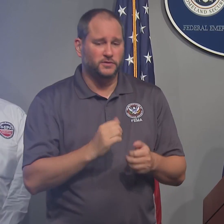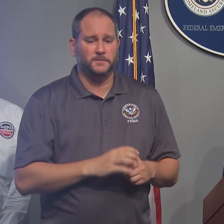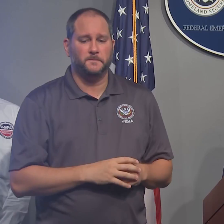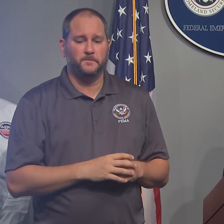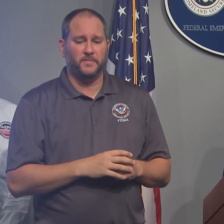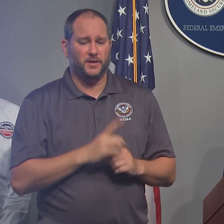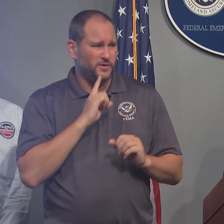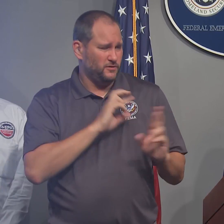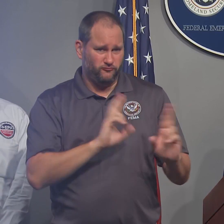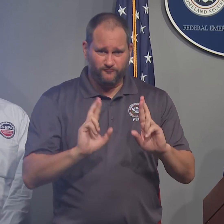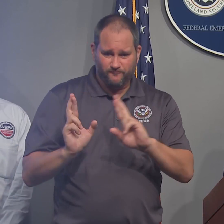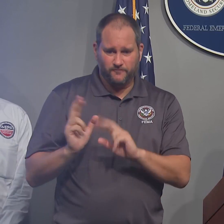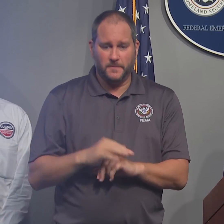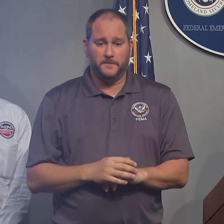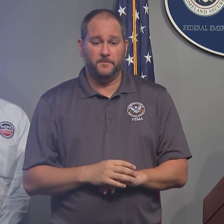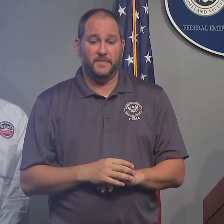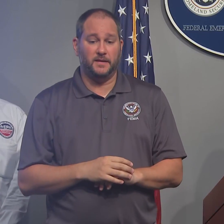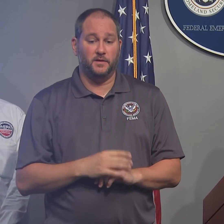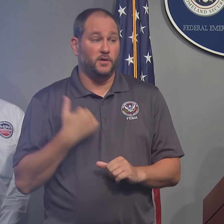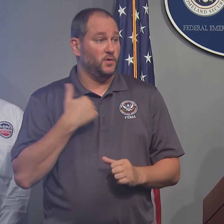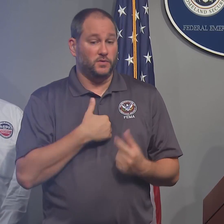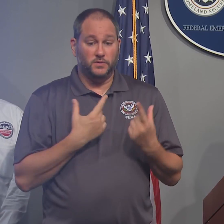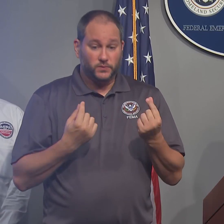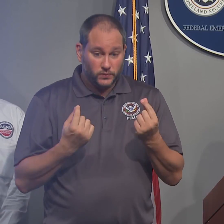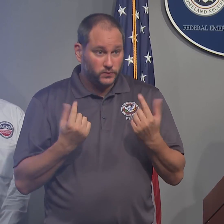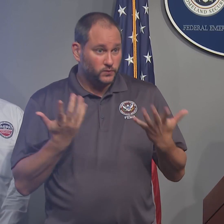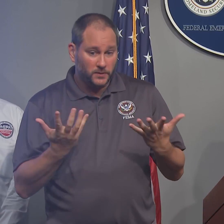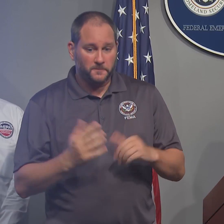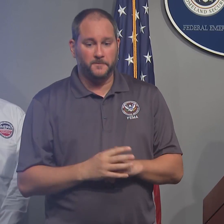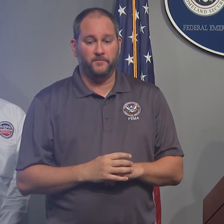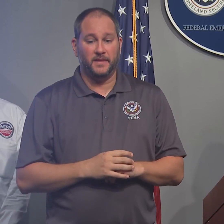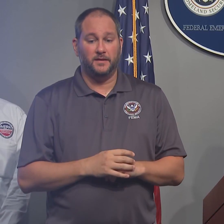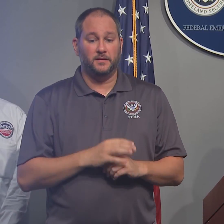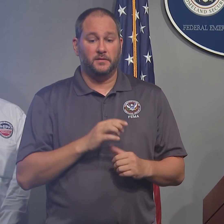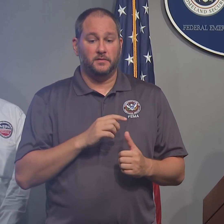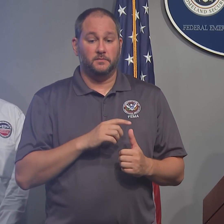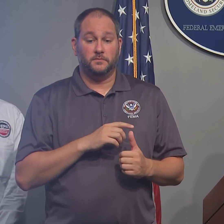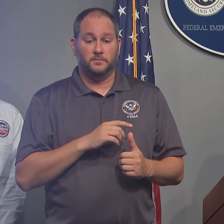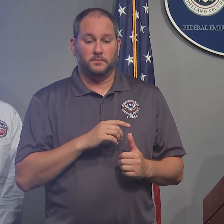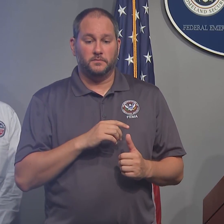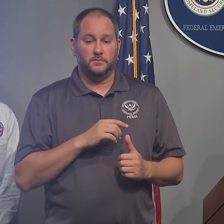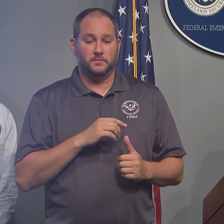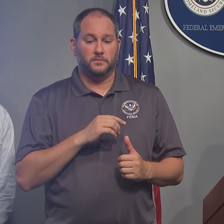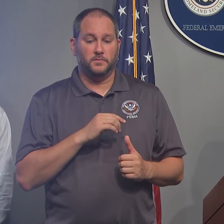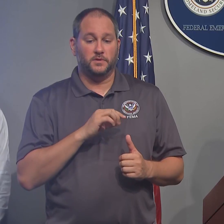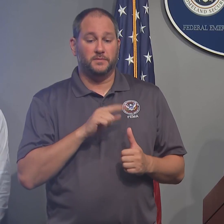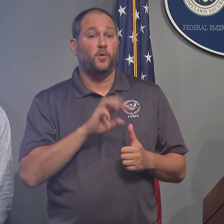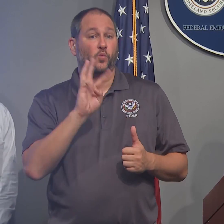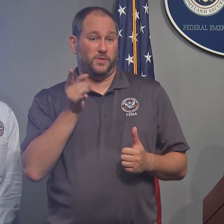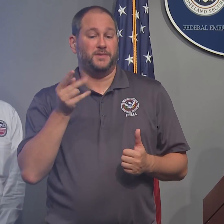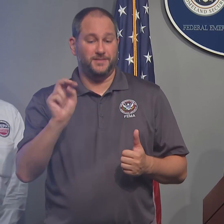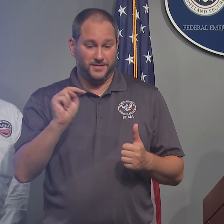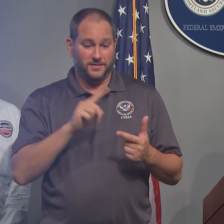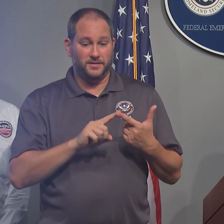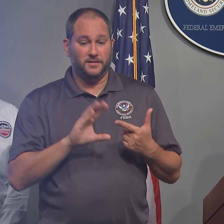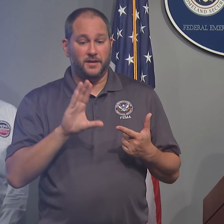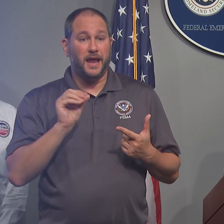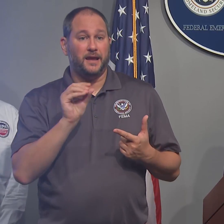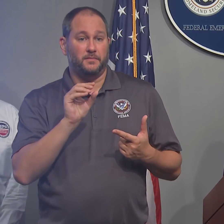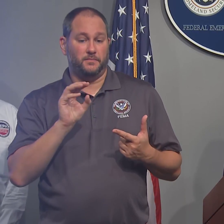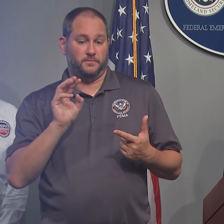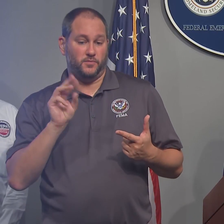has taken the following actions. The ports of Wilmington and Morehead City, North Carolina, as well as the entrance to the Chesapeake Bay, have been